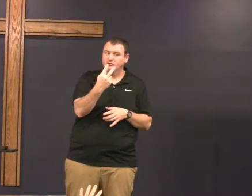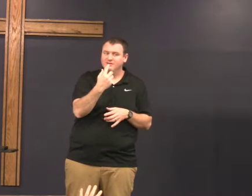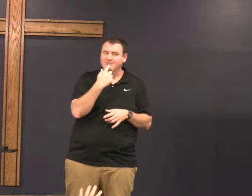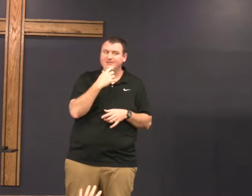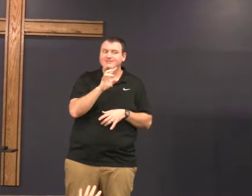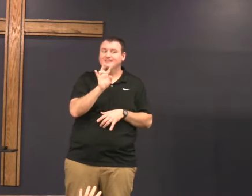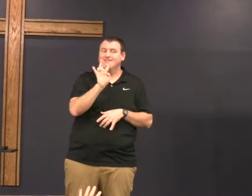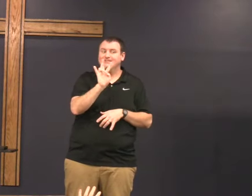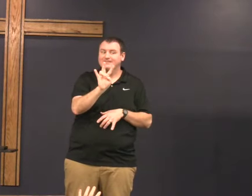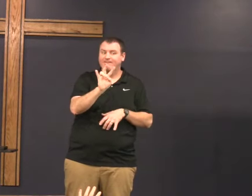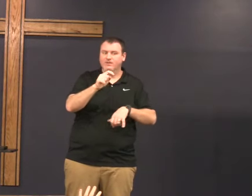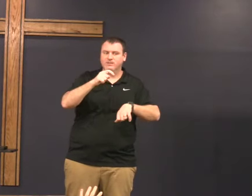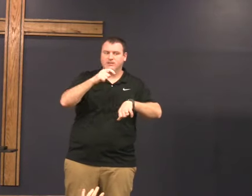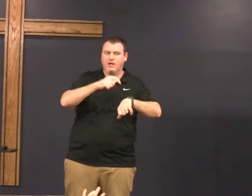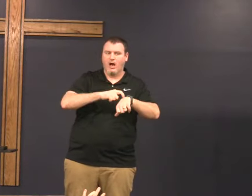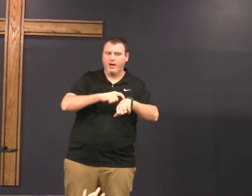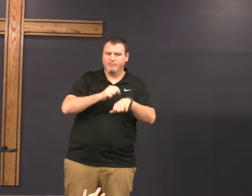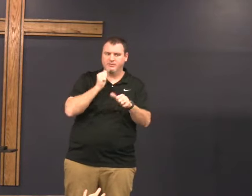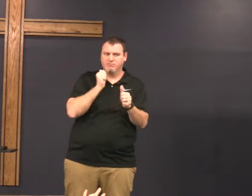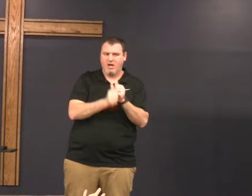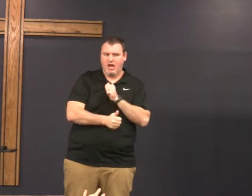King James Version says seven times